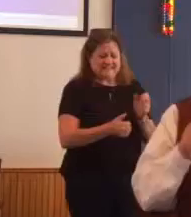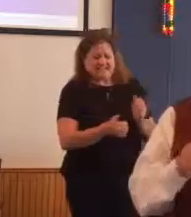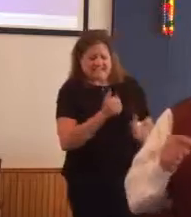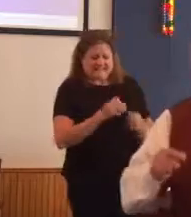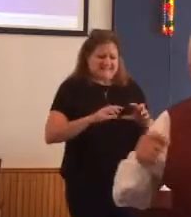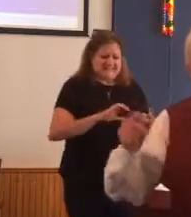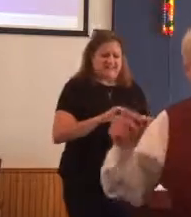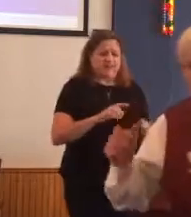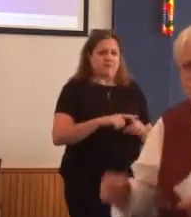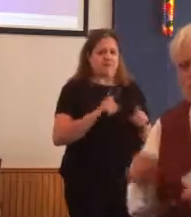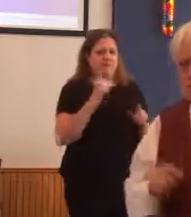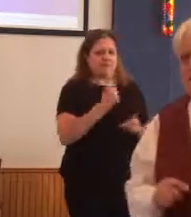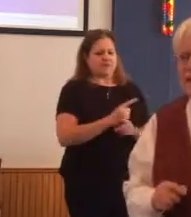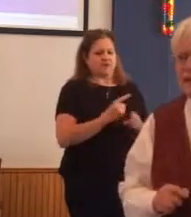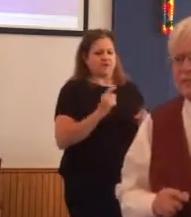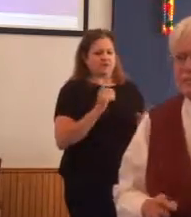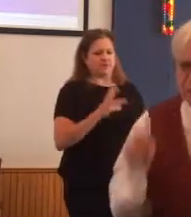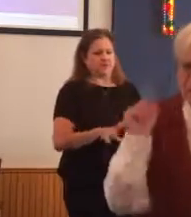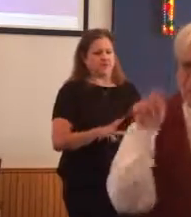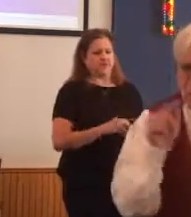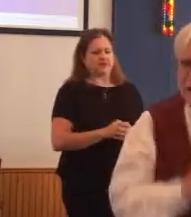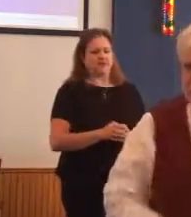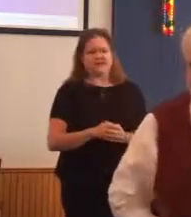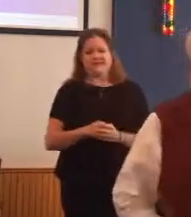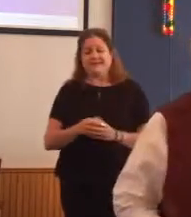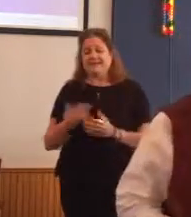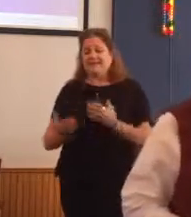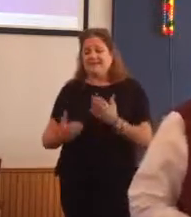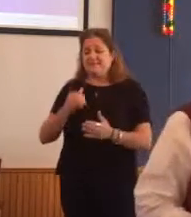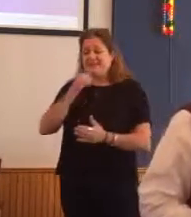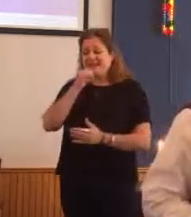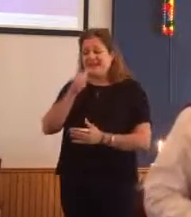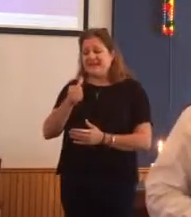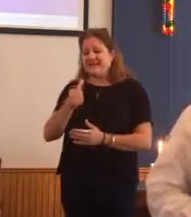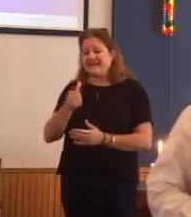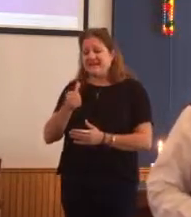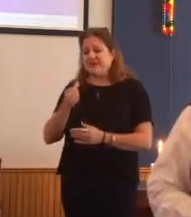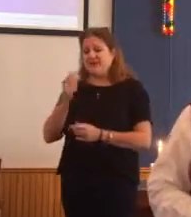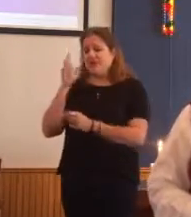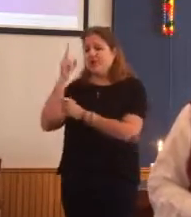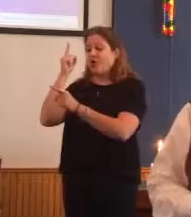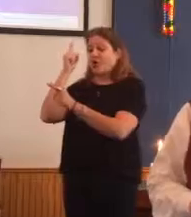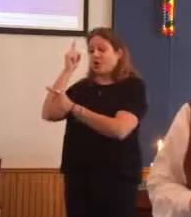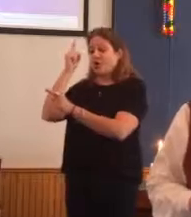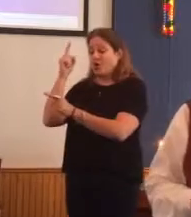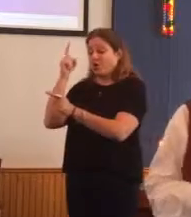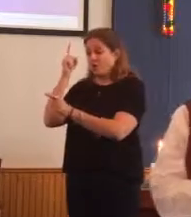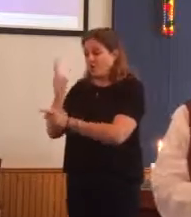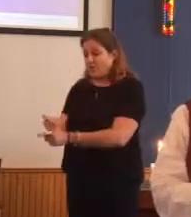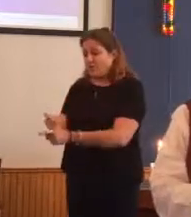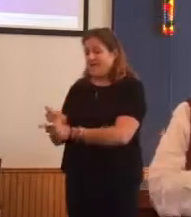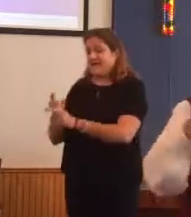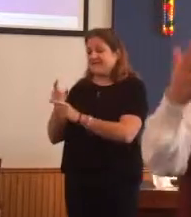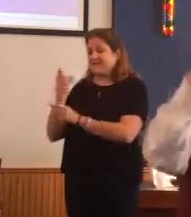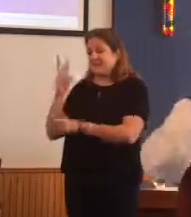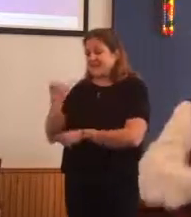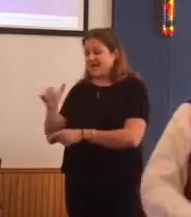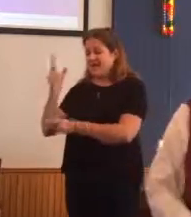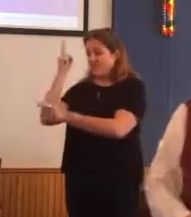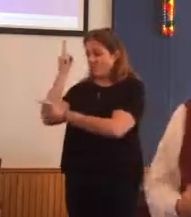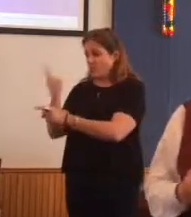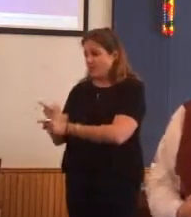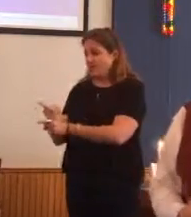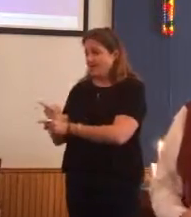It's not maybe the correct thing, but it's the right thing. You understand what I'm saying? You know, sometimes